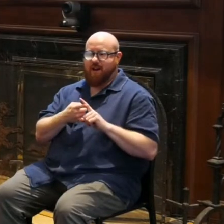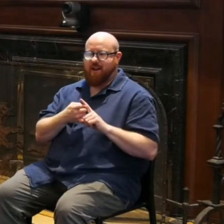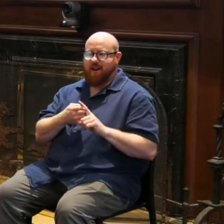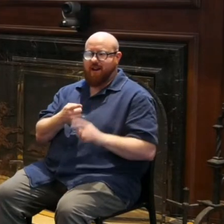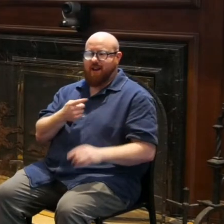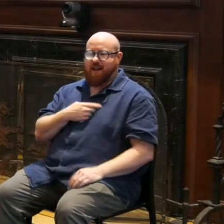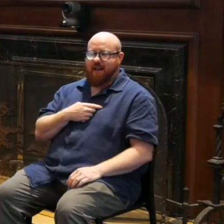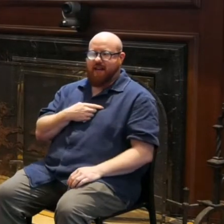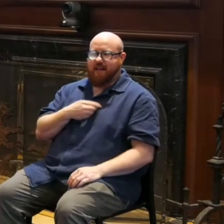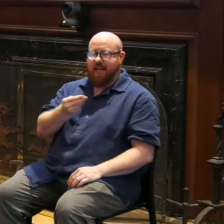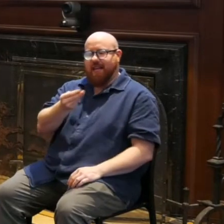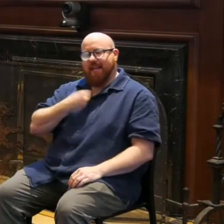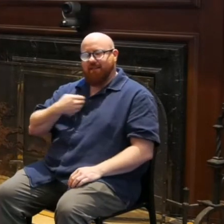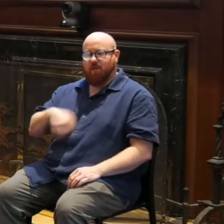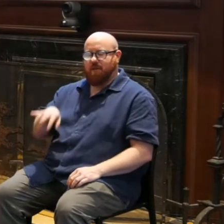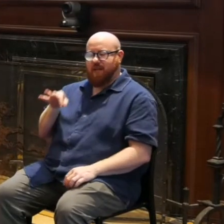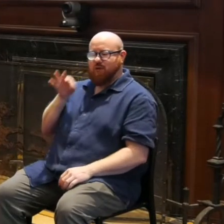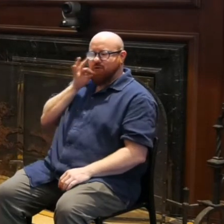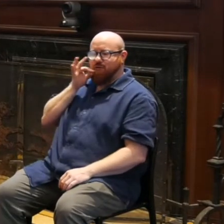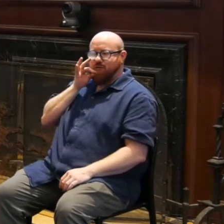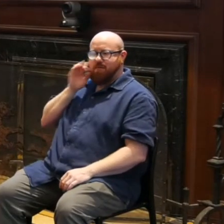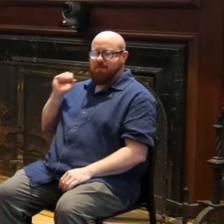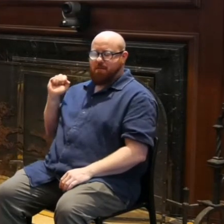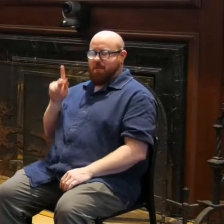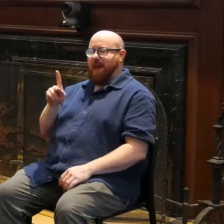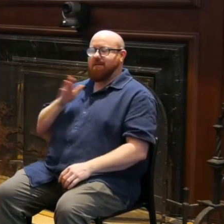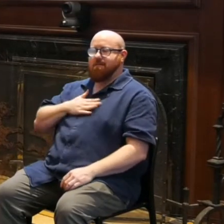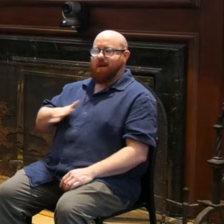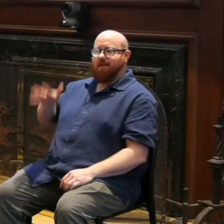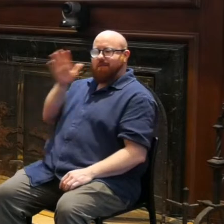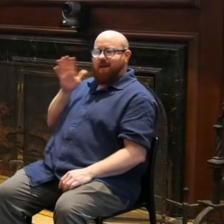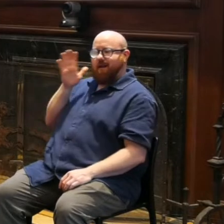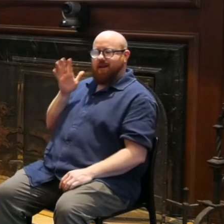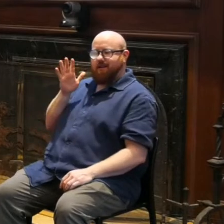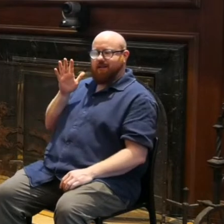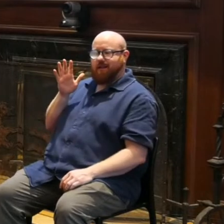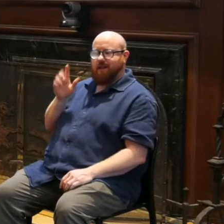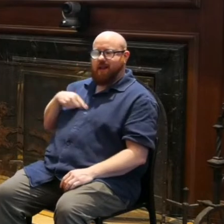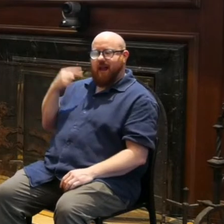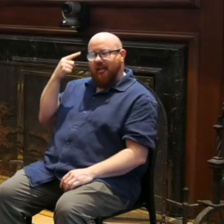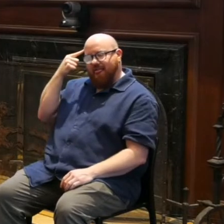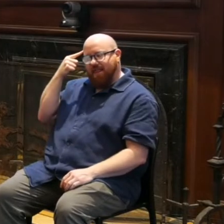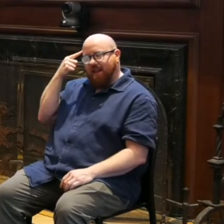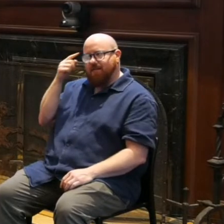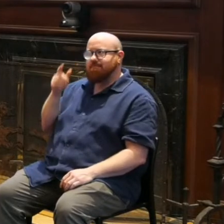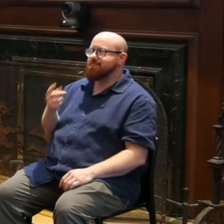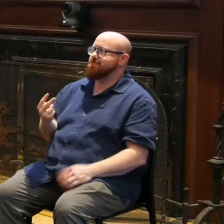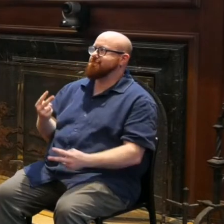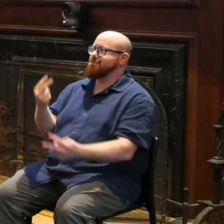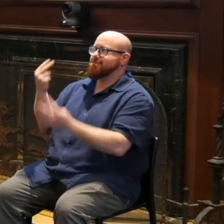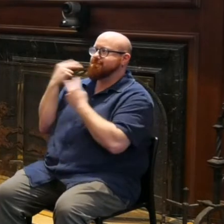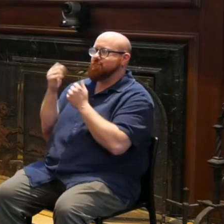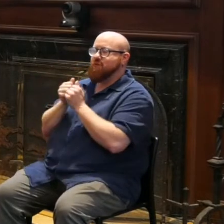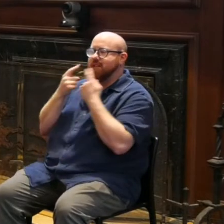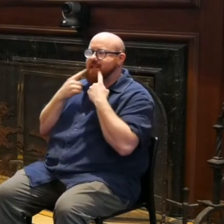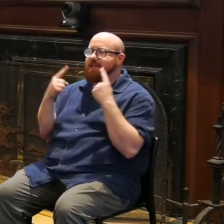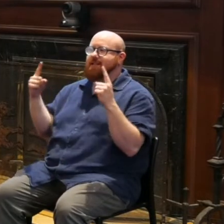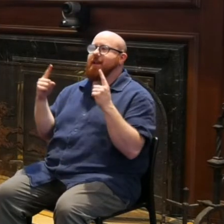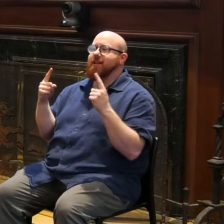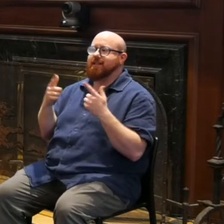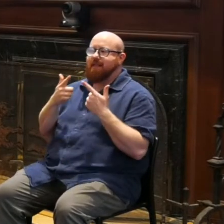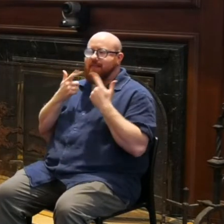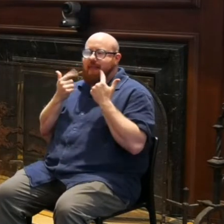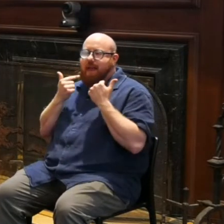joint back into my past. And I thanked her back with success, laugh, friendship,